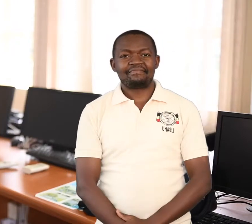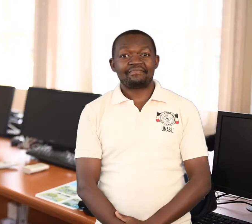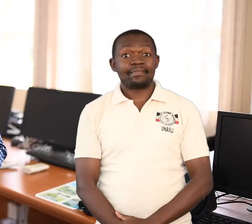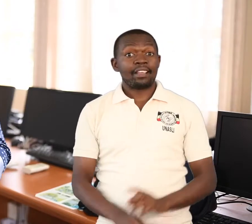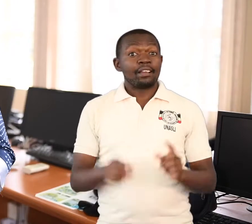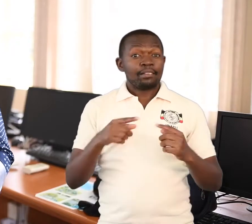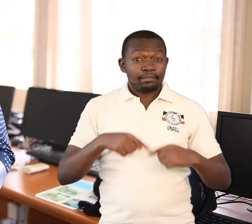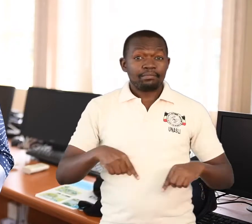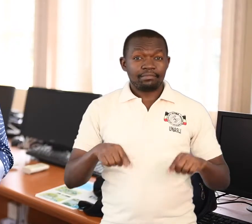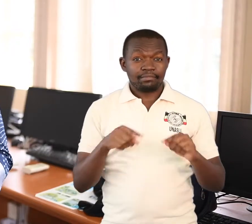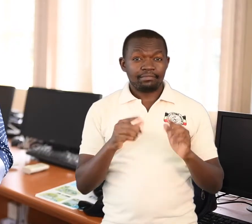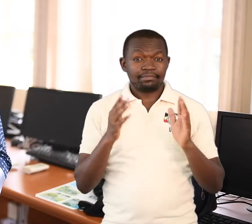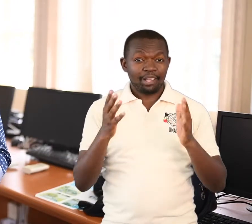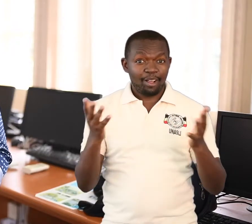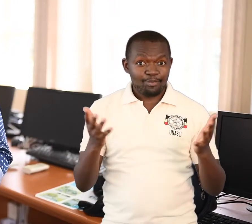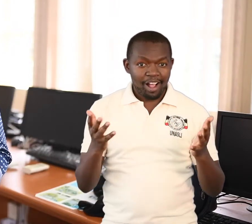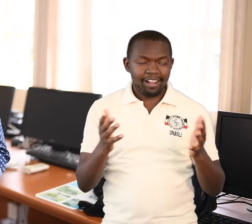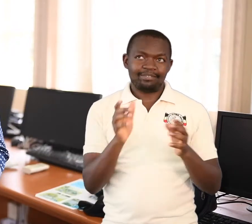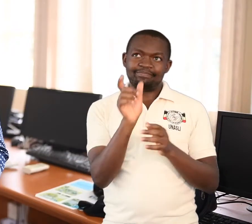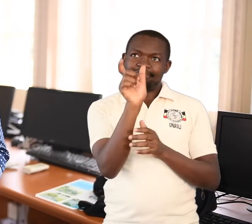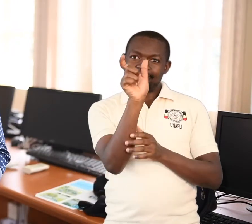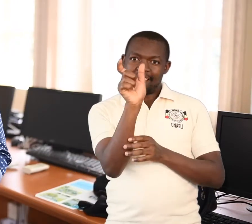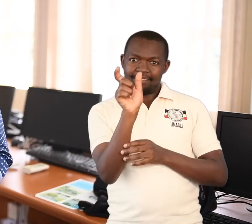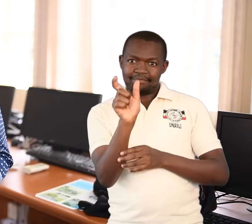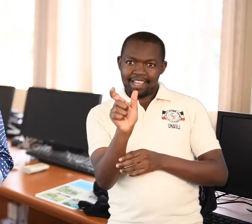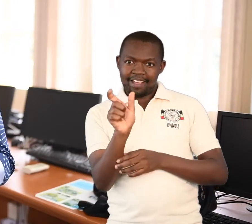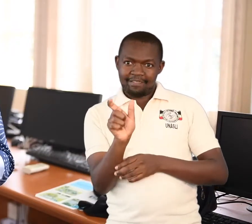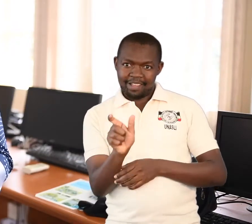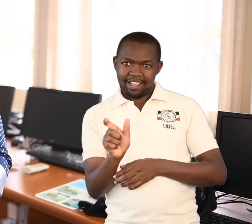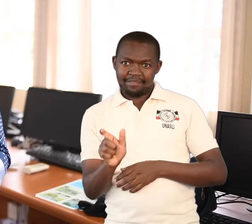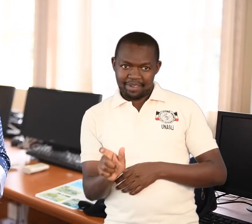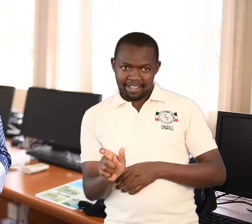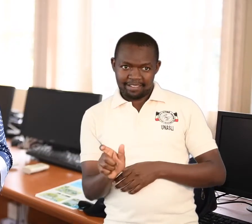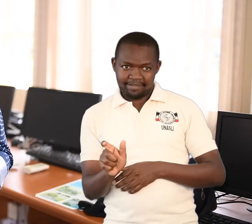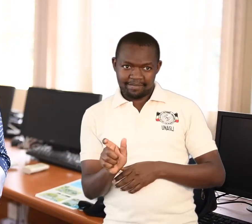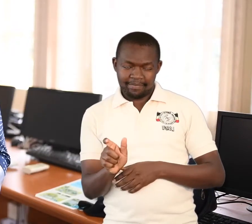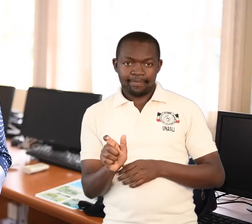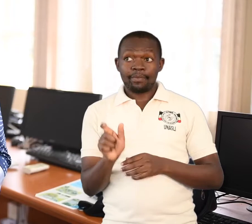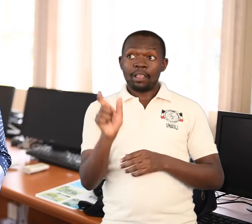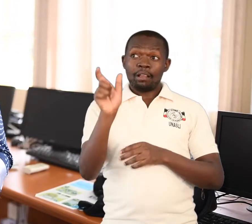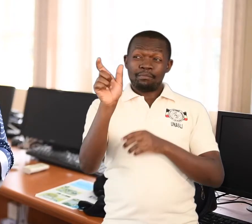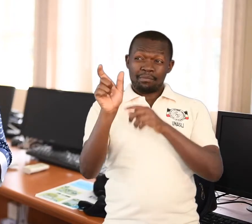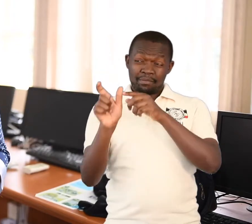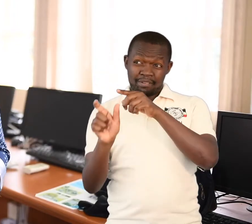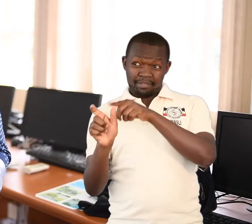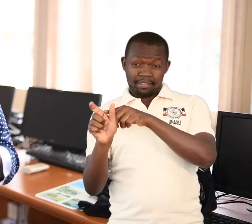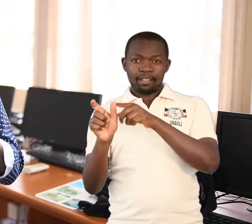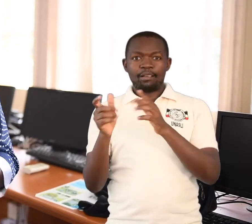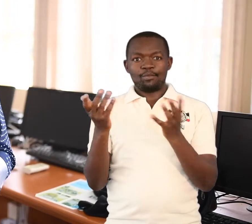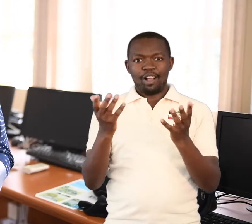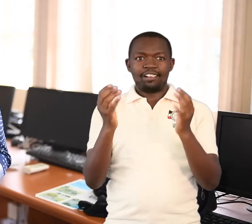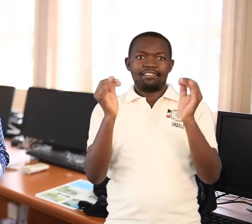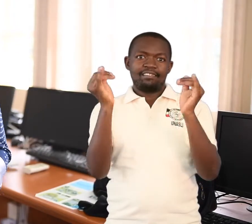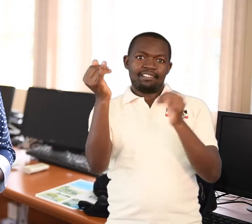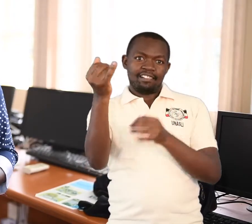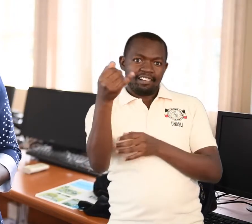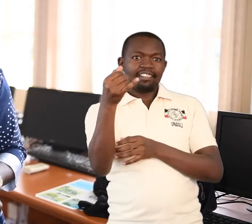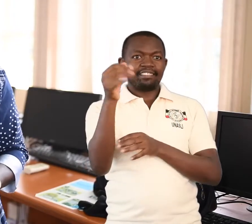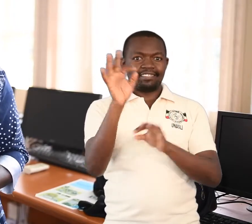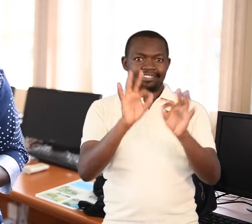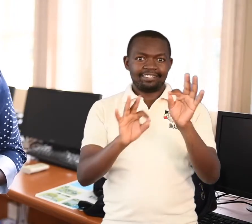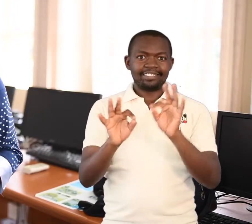We are going to look at the terms. We are going to look at the terms in art and design.